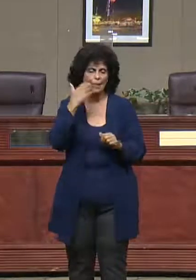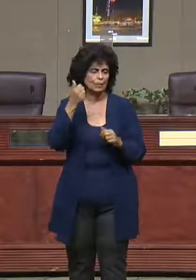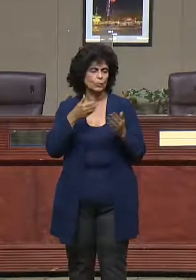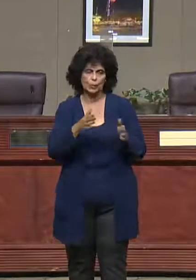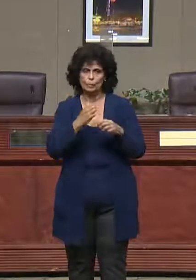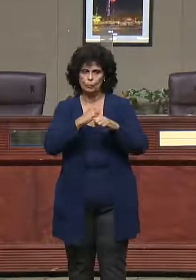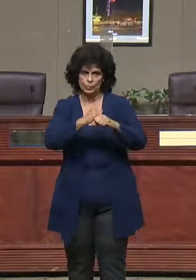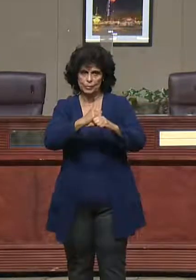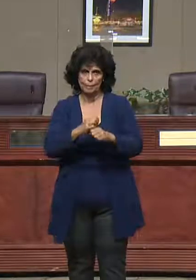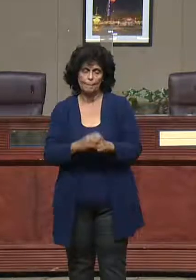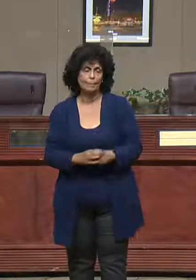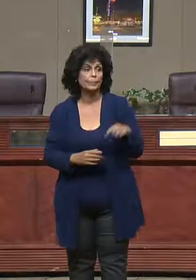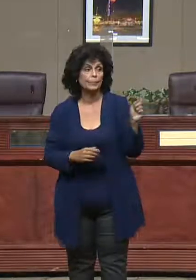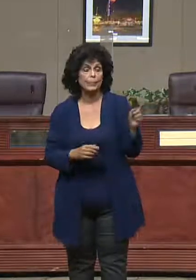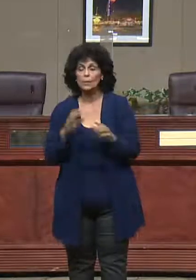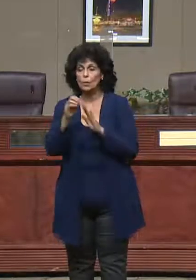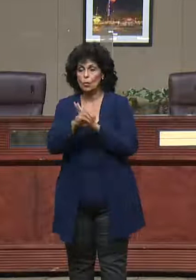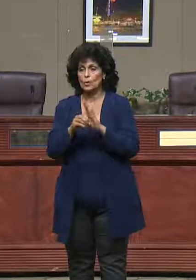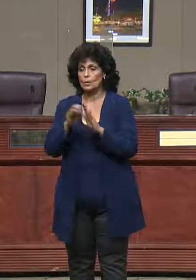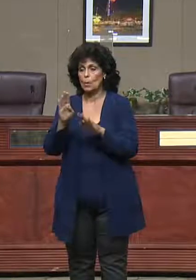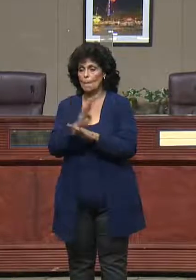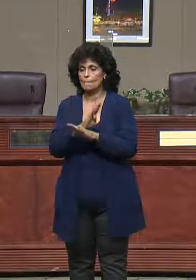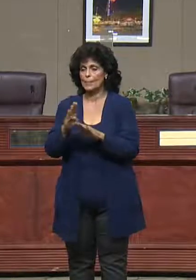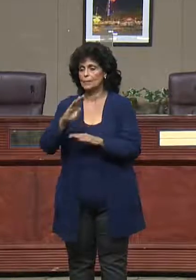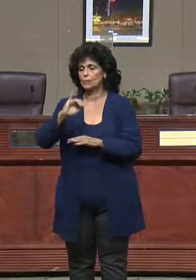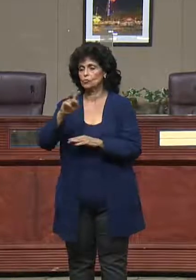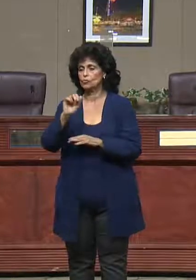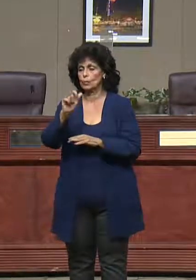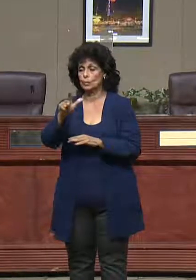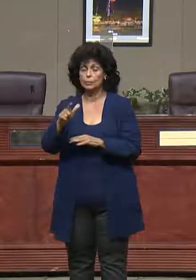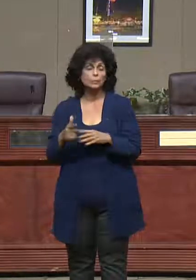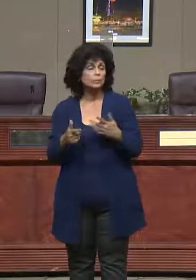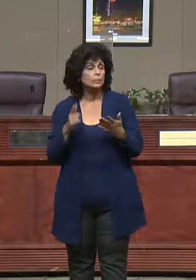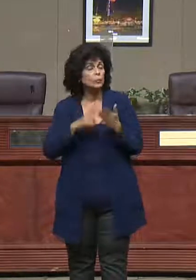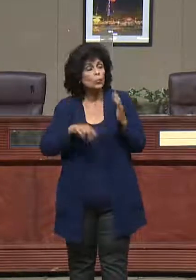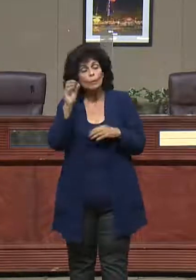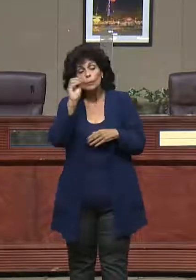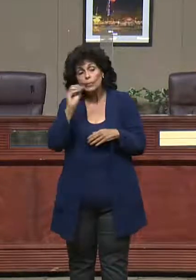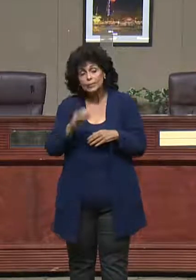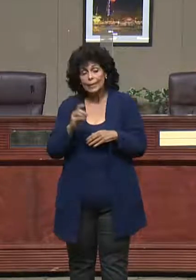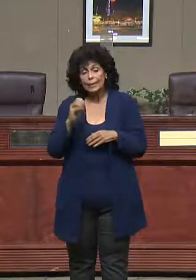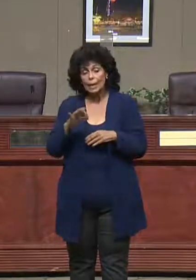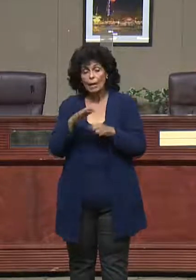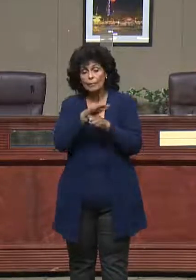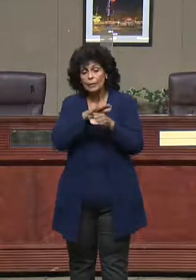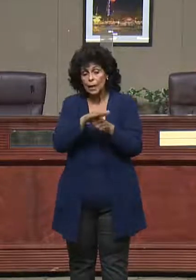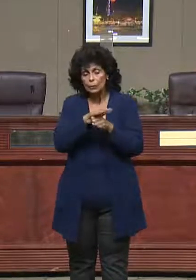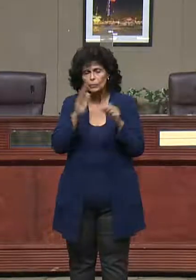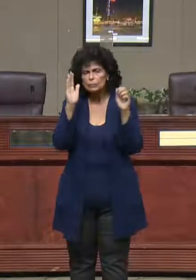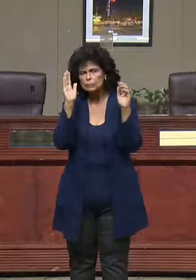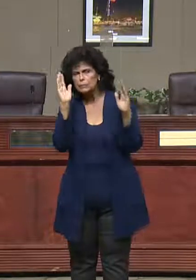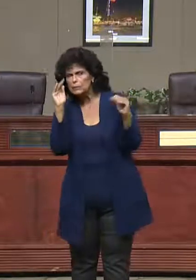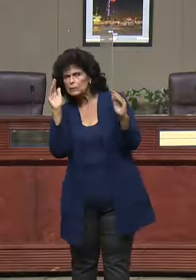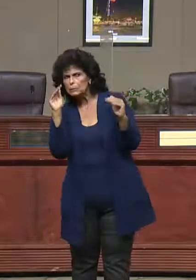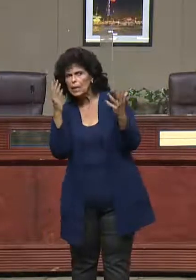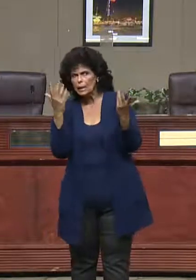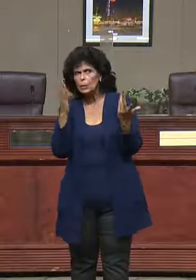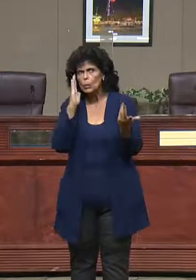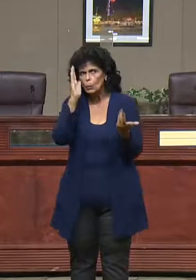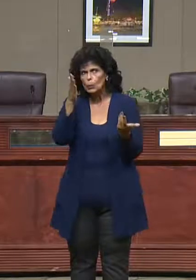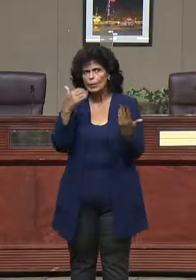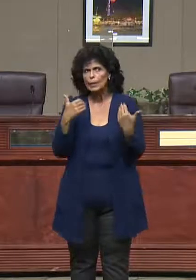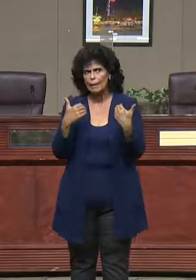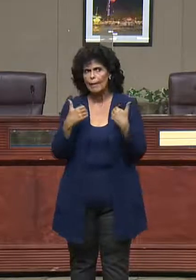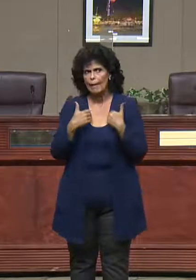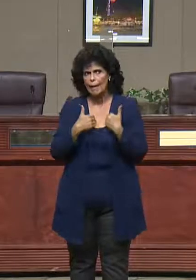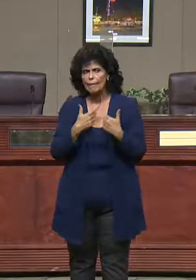Lynch in the Orlando Business Journal. His question reads, what % of the county population is expected to be vaccinated by the end of 2020?